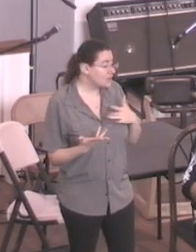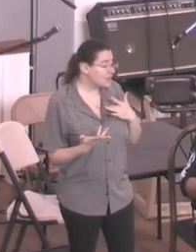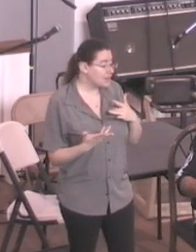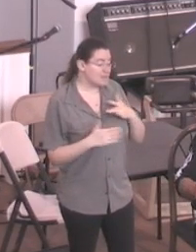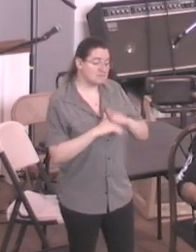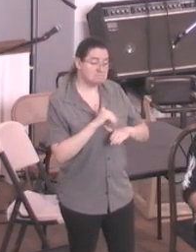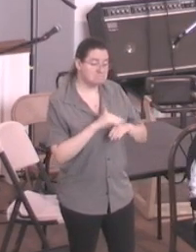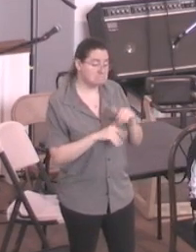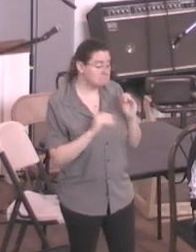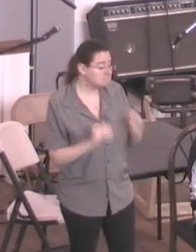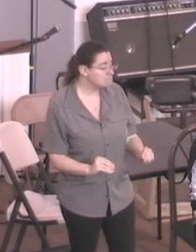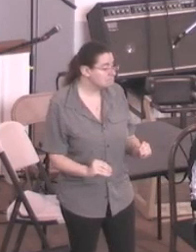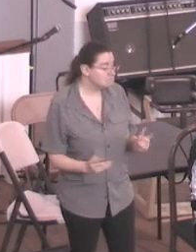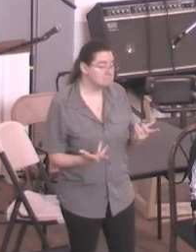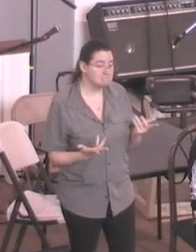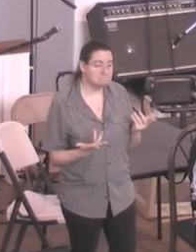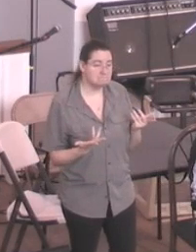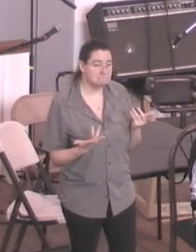comfort,